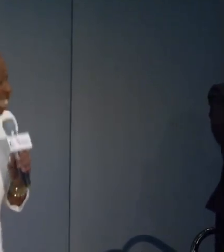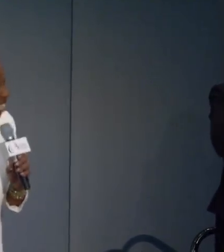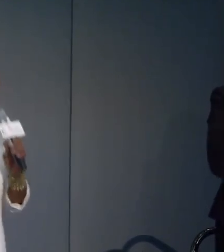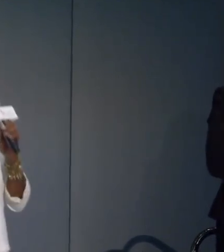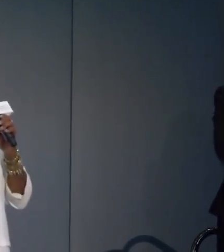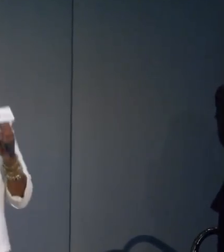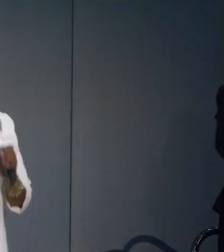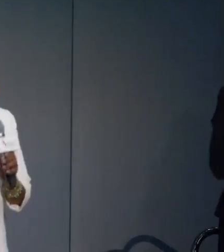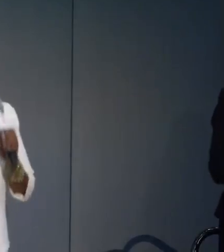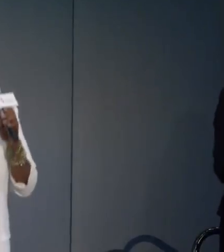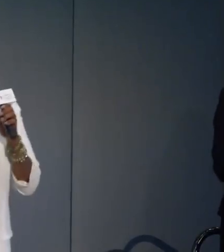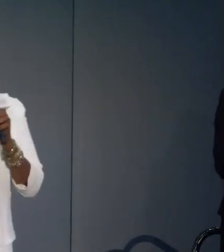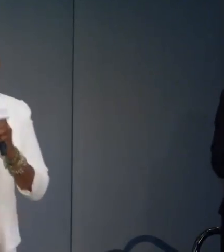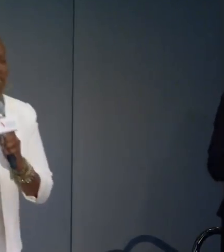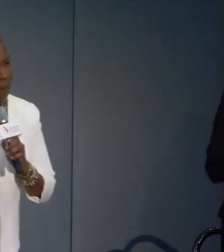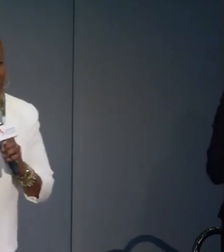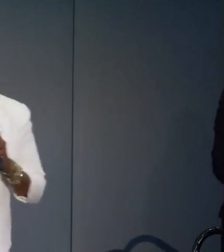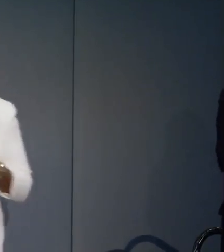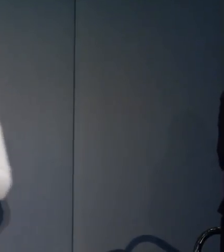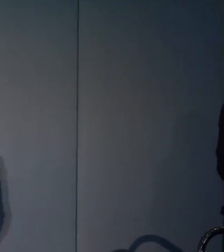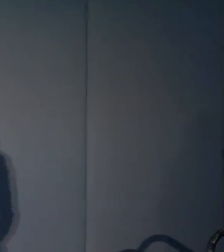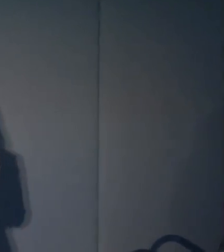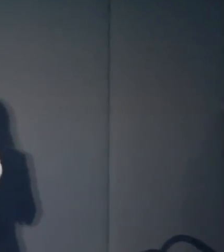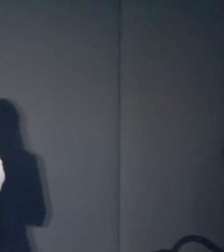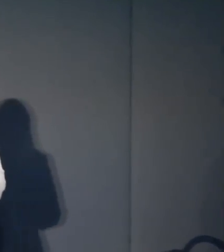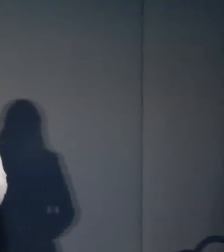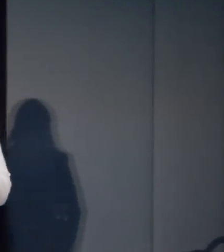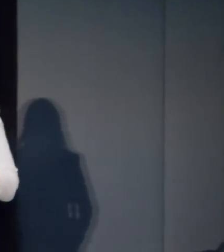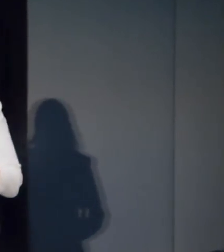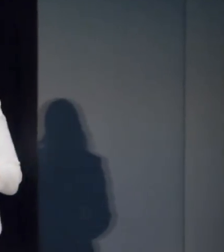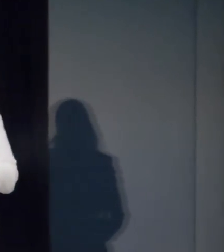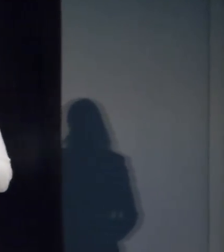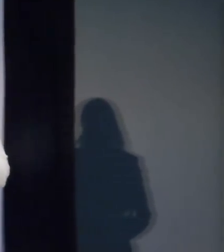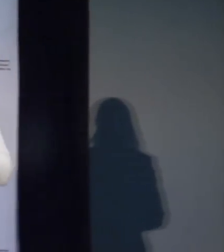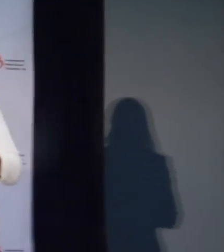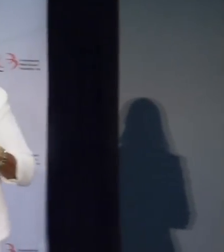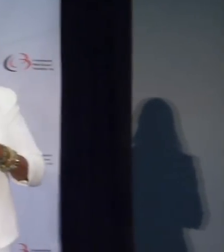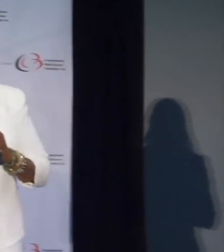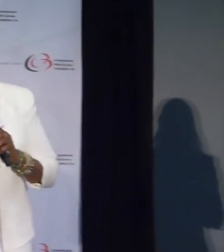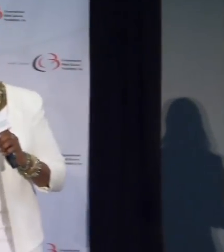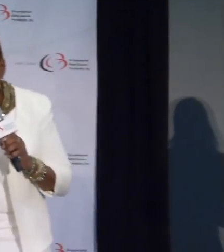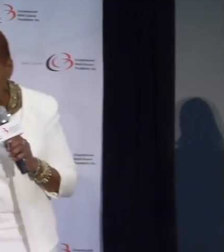in sheets and buckets all over the place. Just raining.